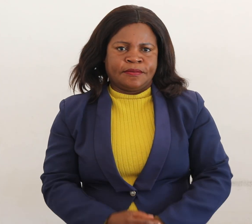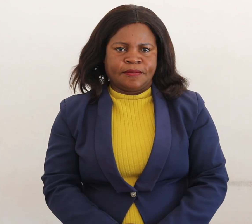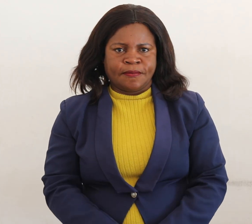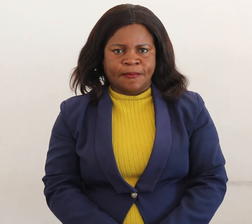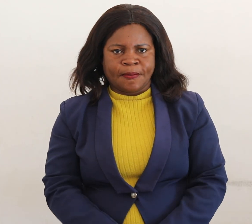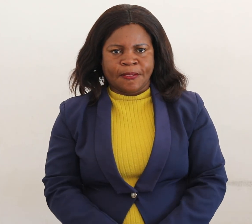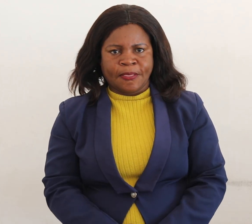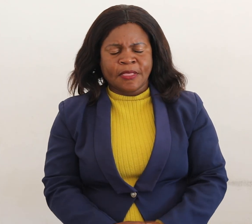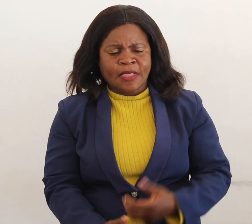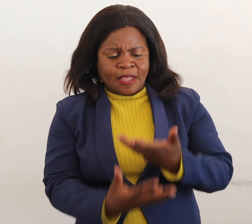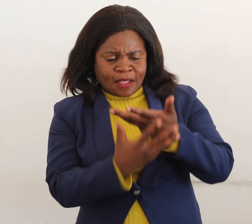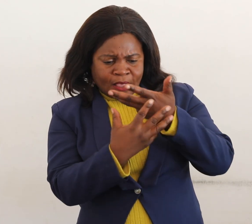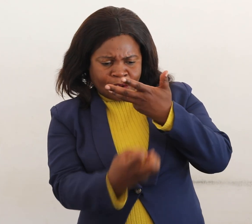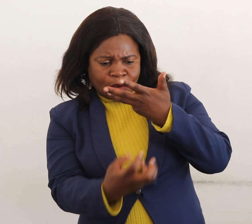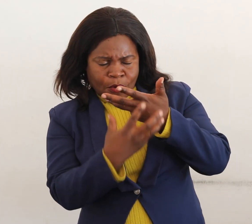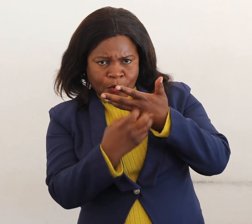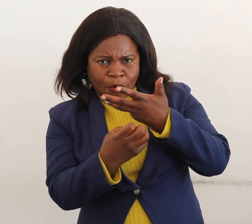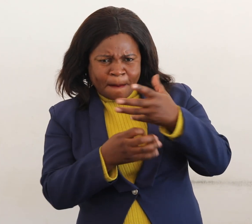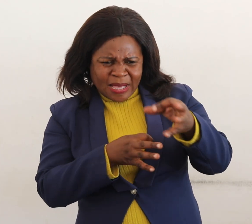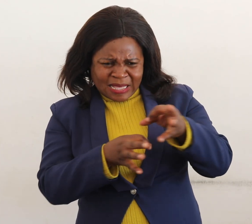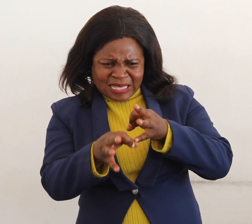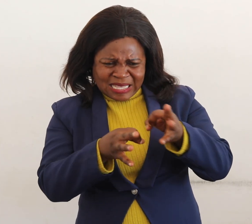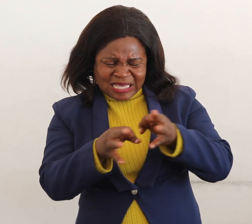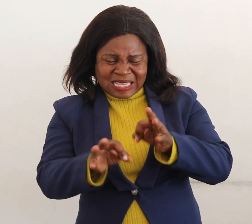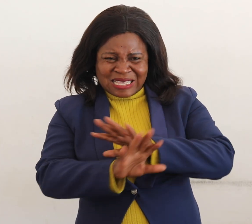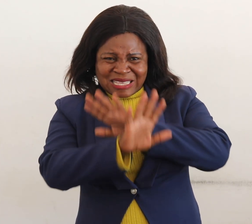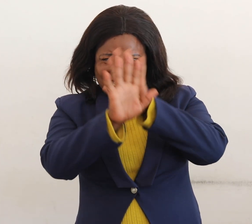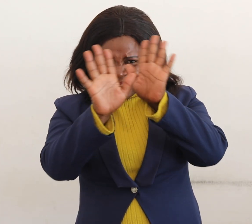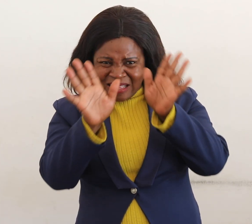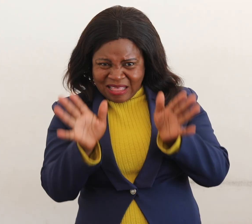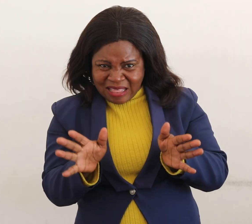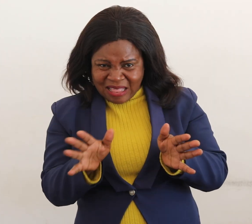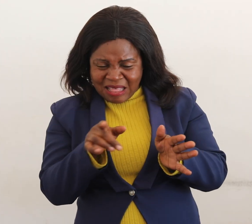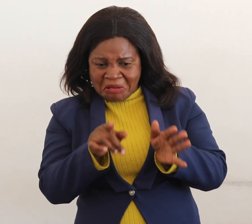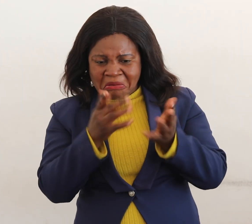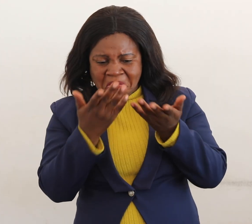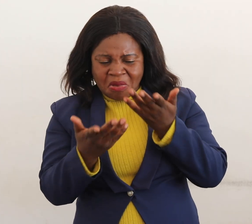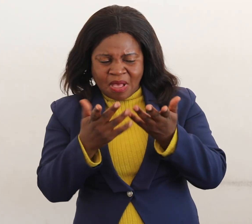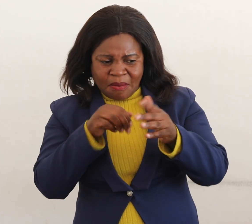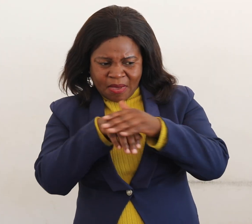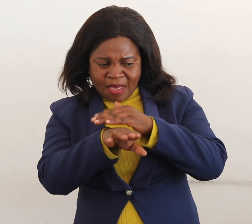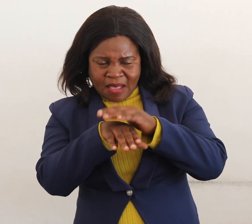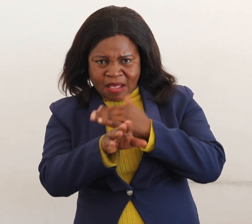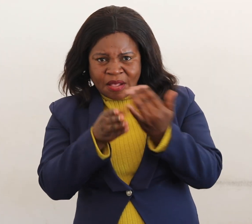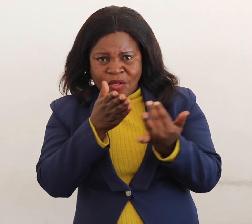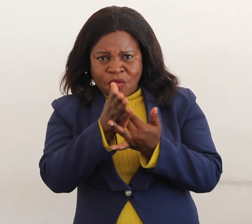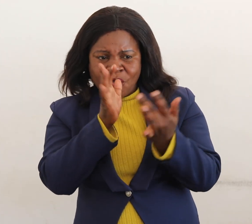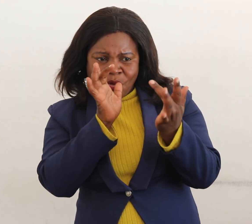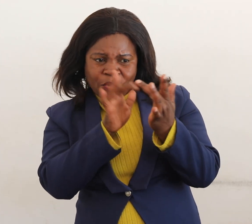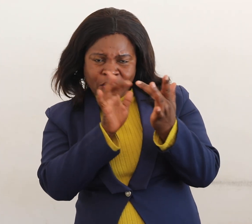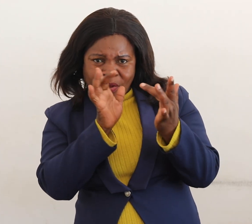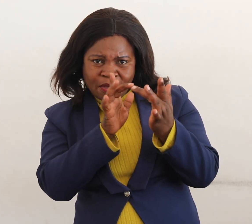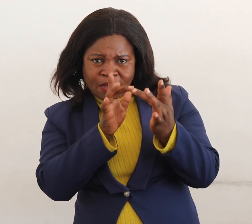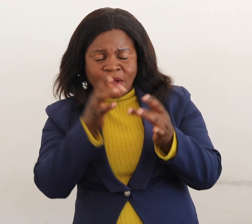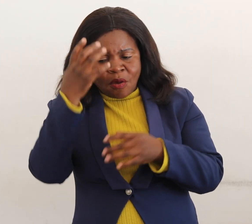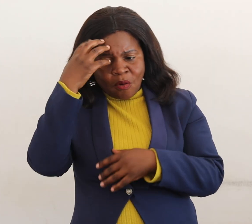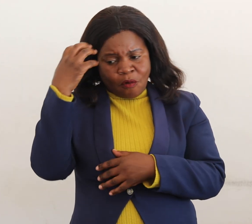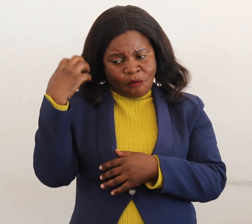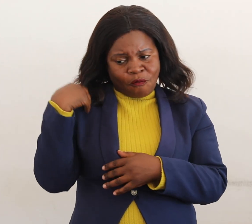Copies of the simplified version may be accessed electronically through the official website of the